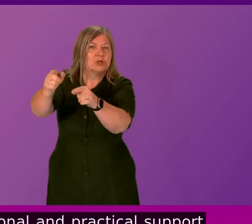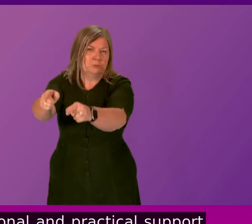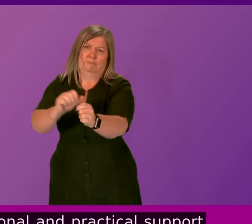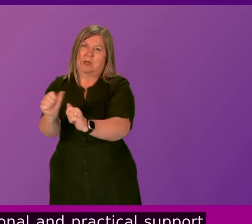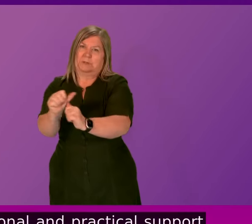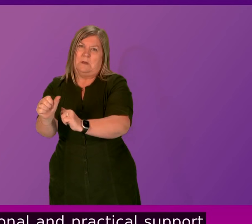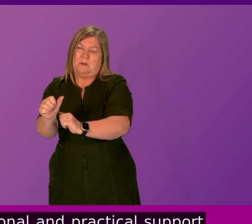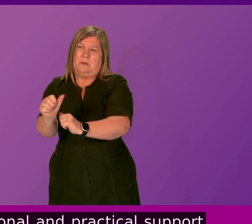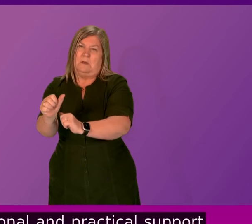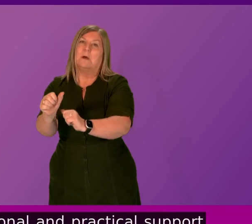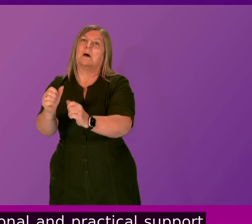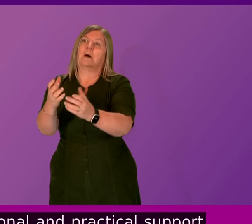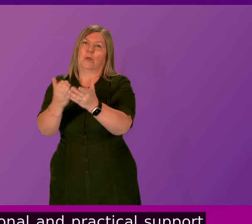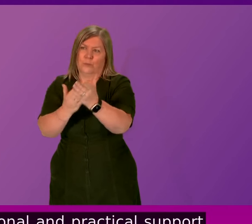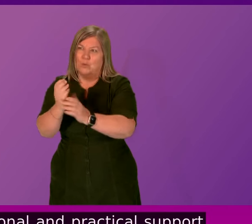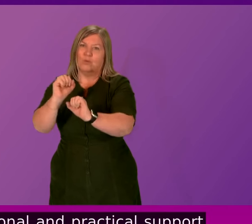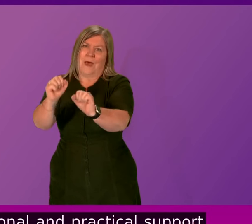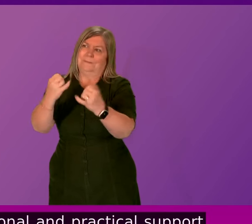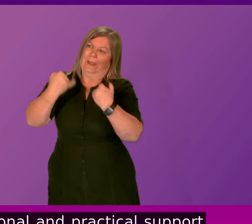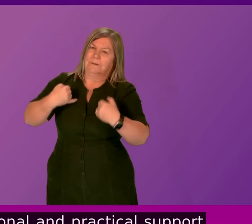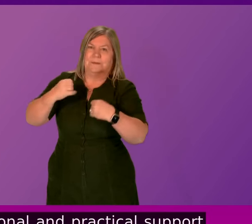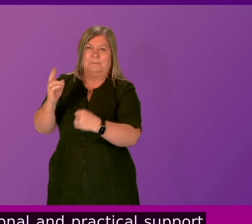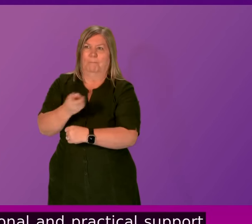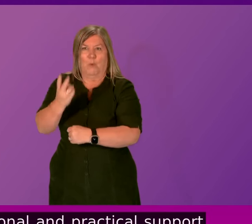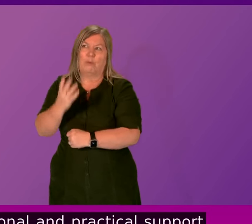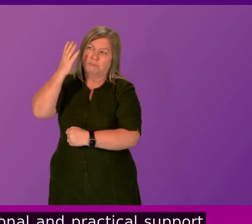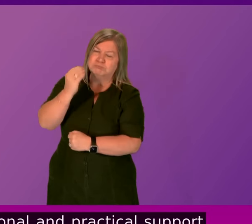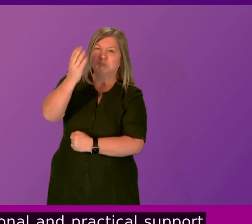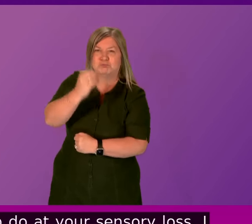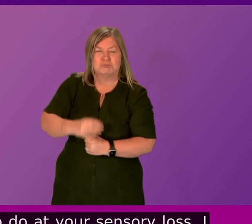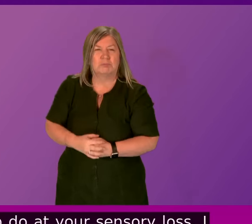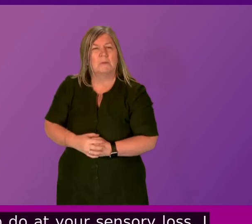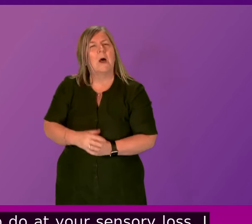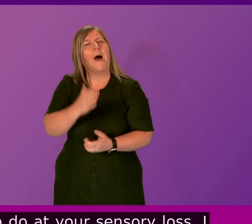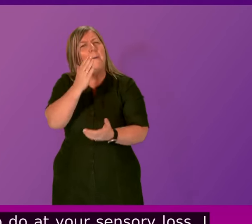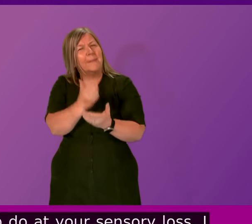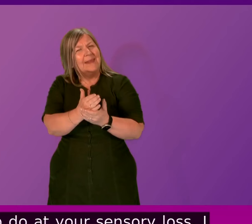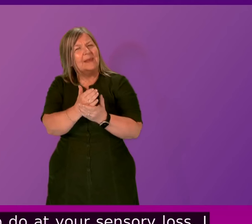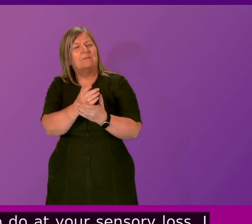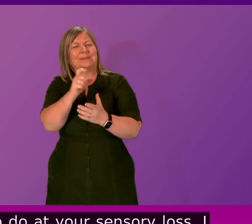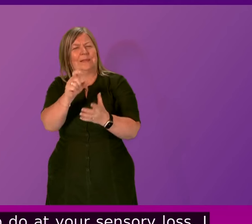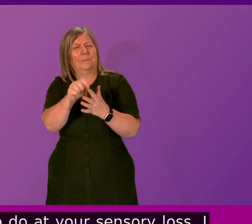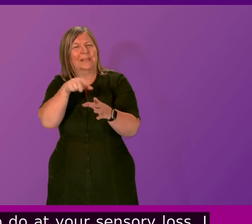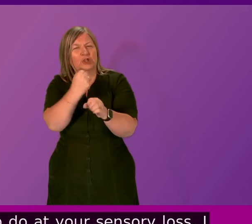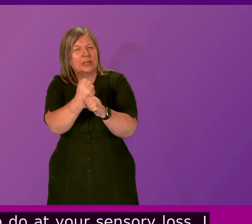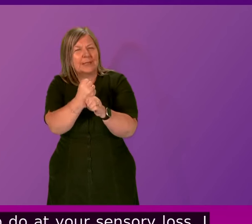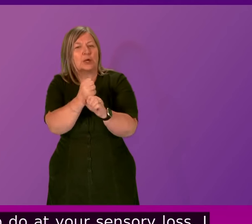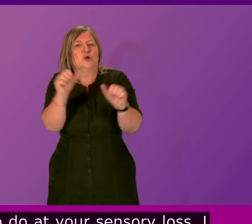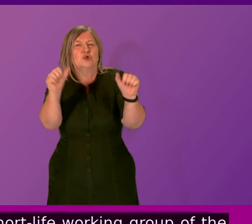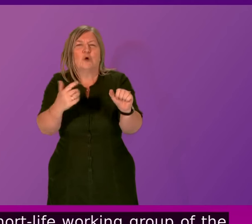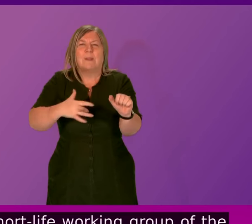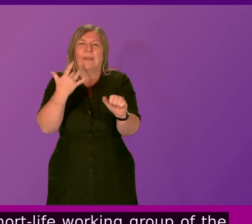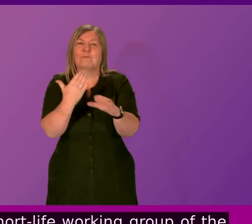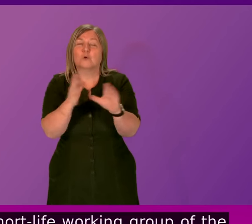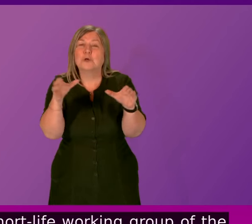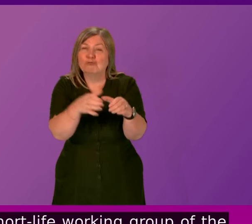a dual sensory loss. Now, I also understand that the Short Life Working Group of the CPG in Deafness has been set up to look